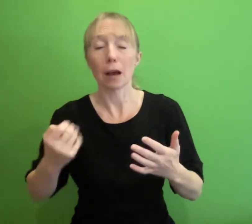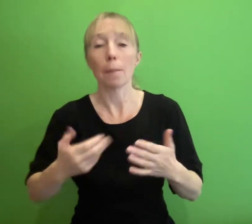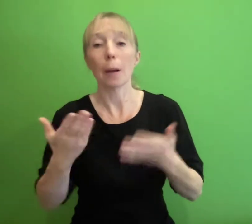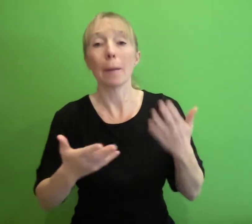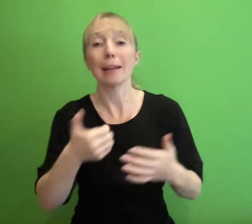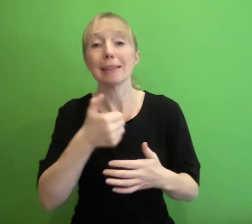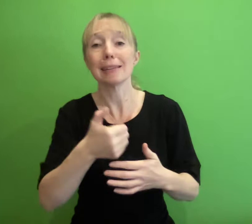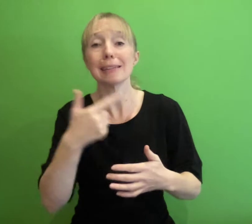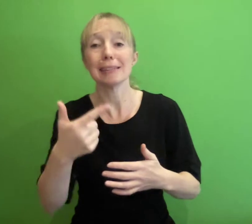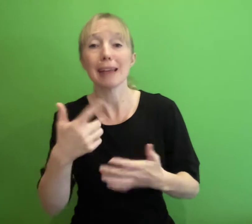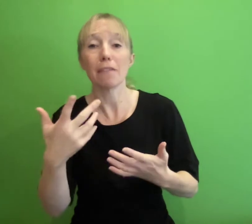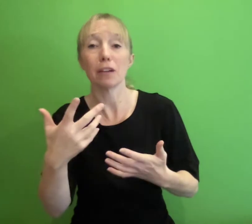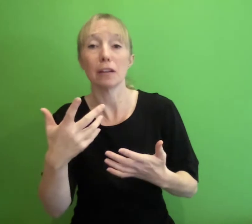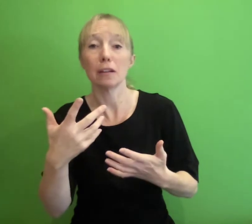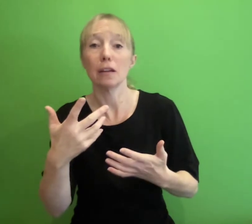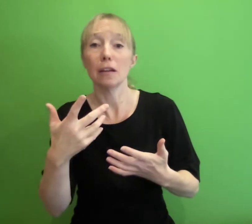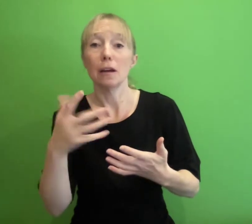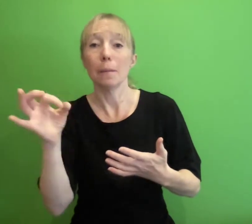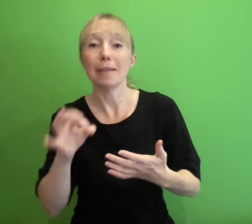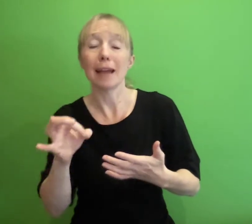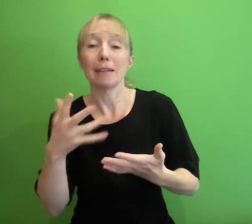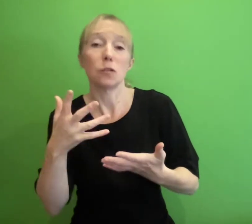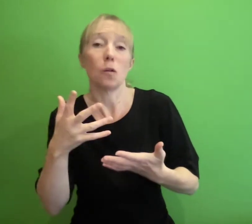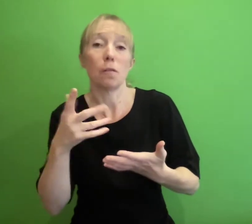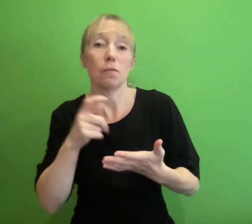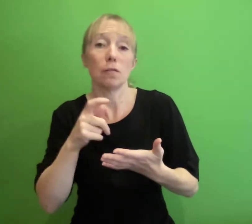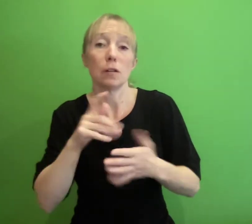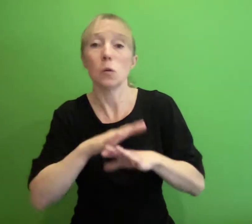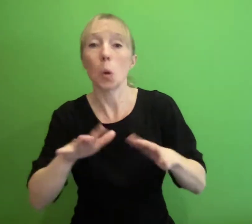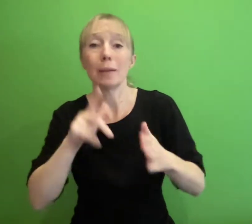not have a long-term health condition.